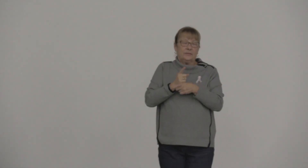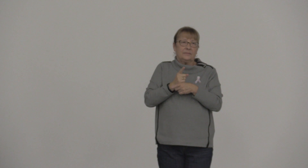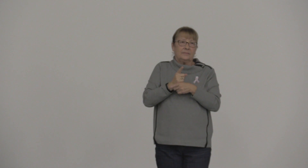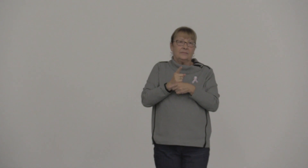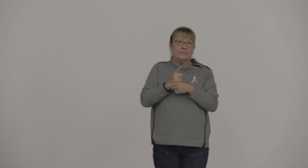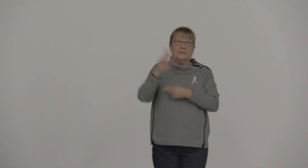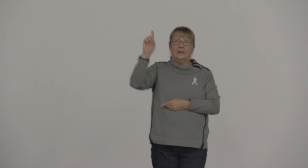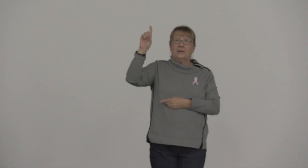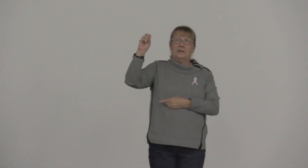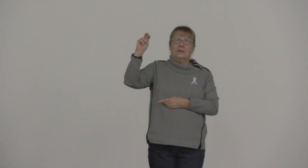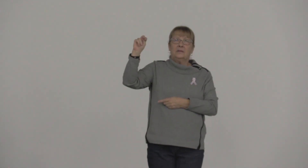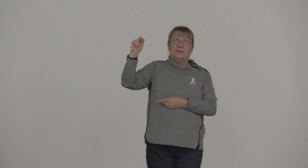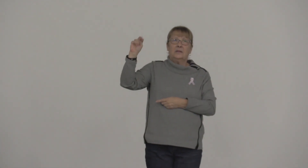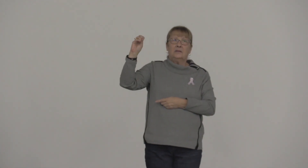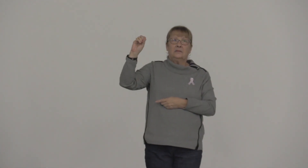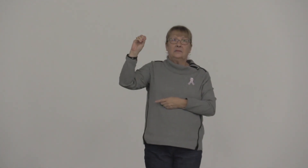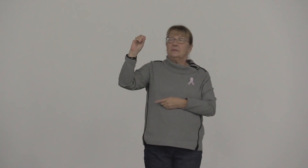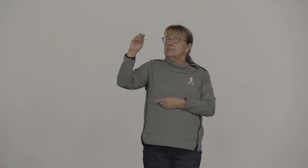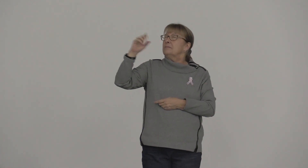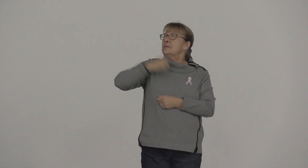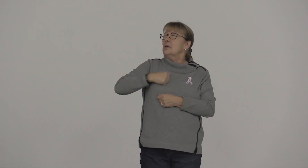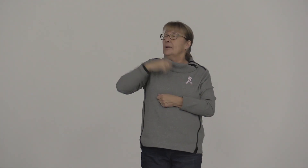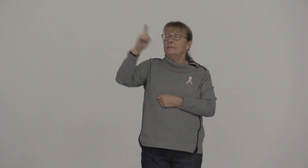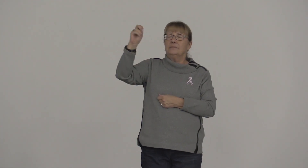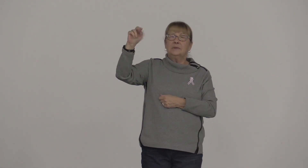I want to recognize my brother,